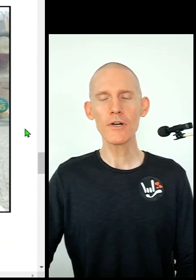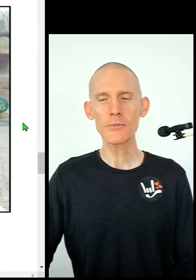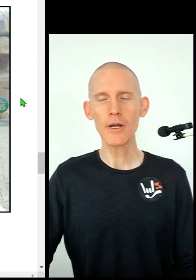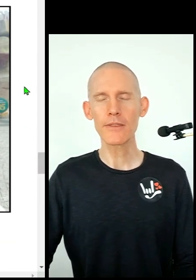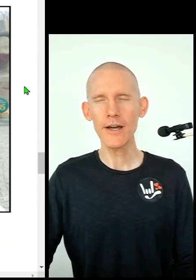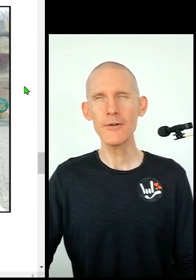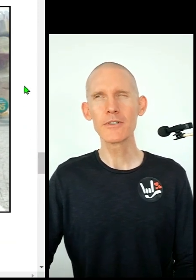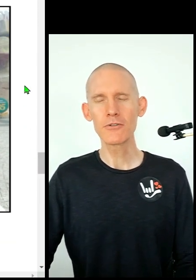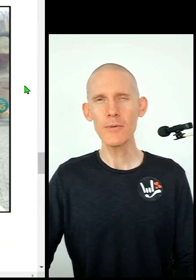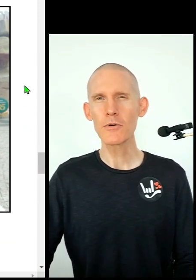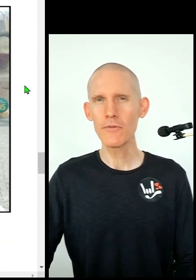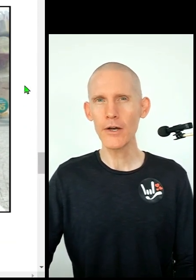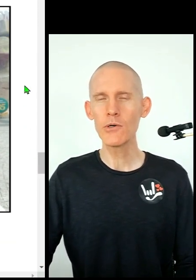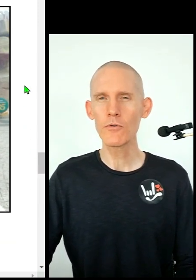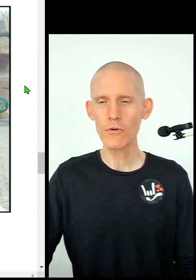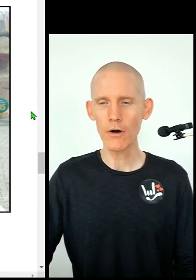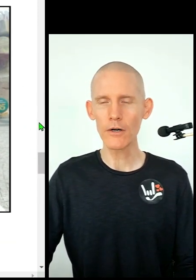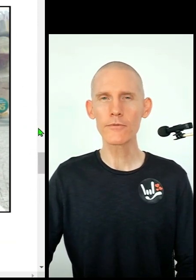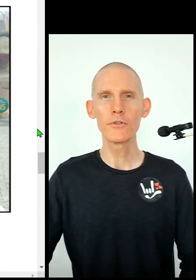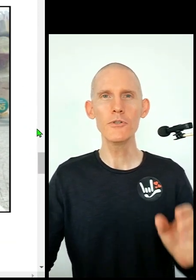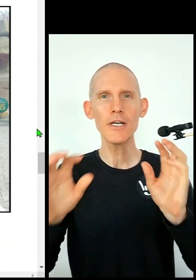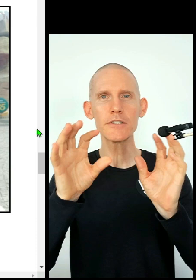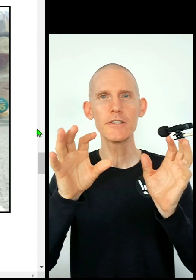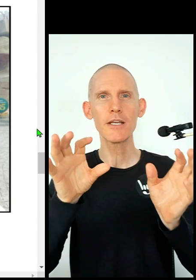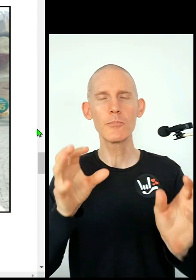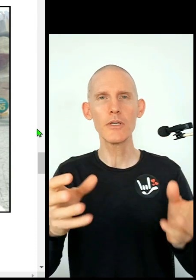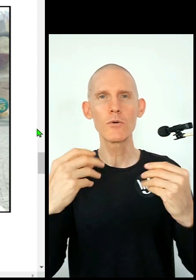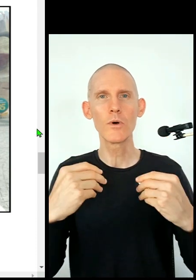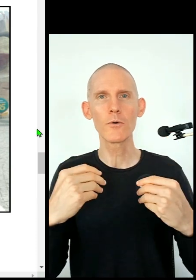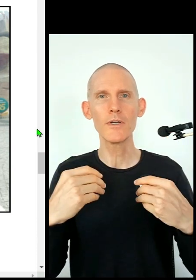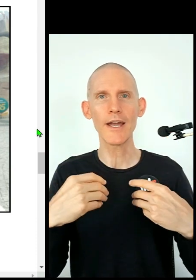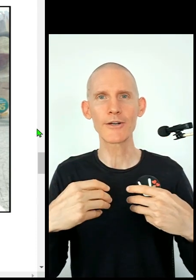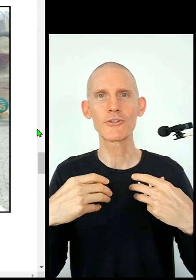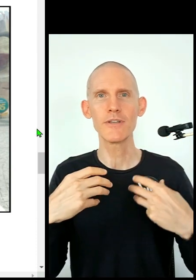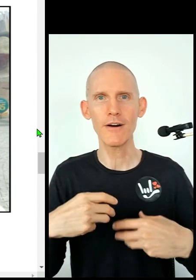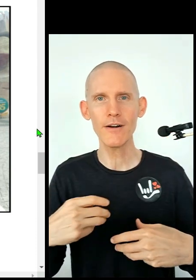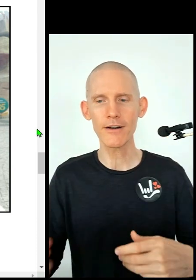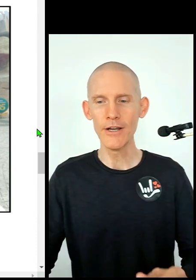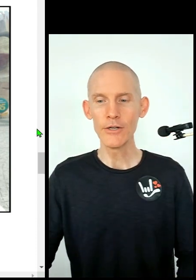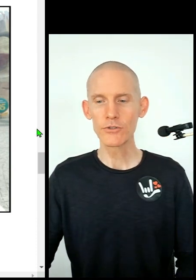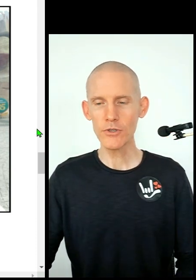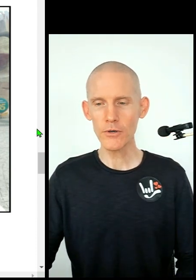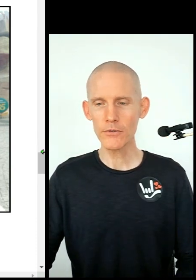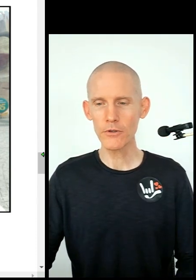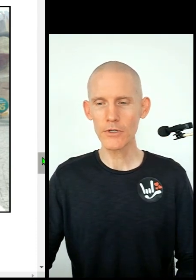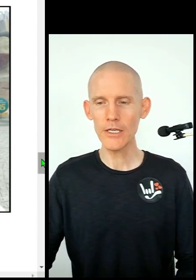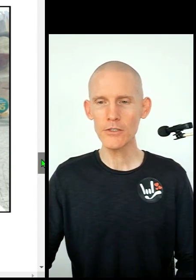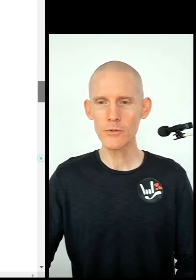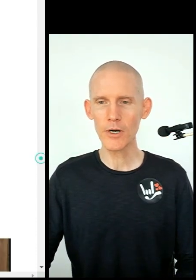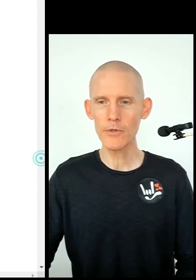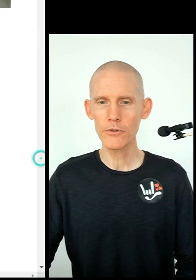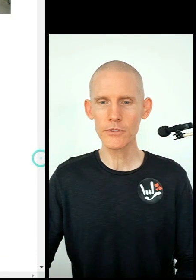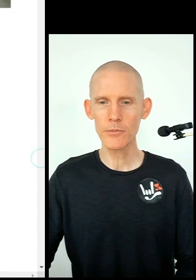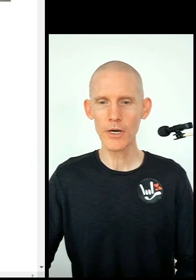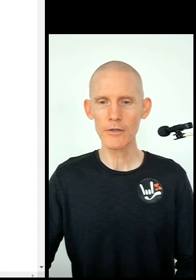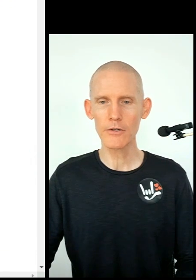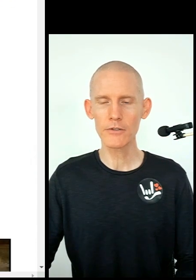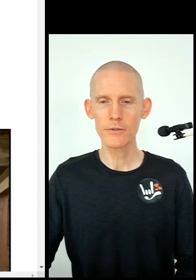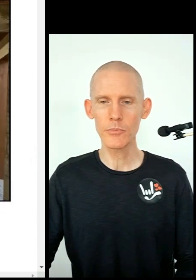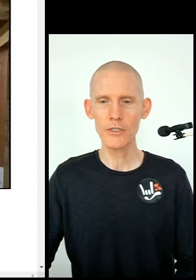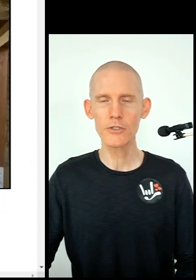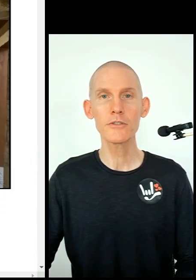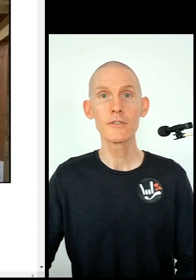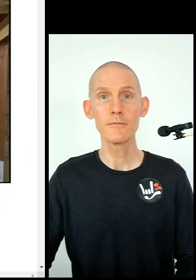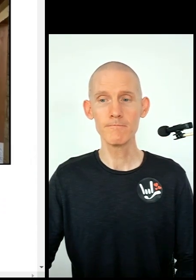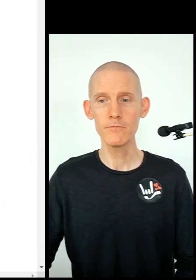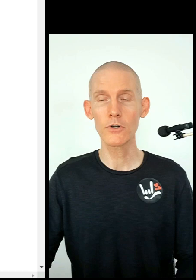more work for us, but I thought it would create more value overall for you guys to take a peek where we actually are. So the location, you probably noticed in the background, there's